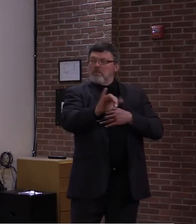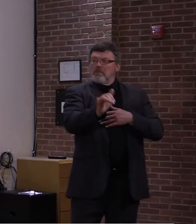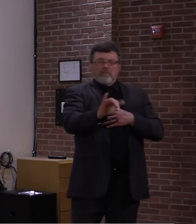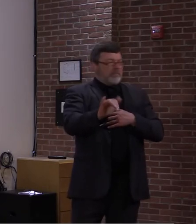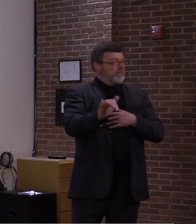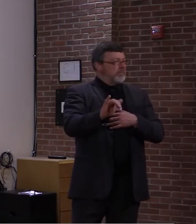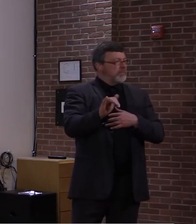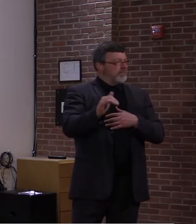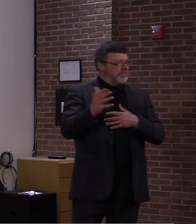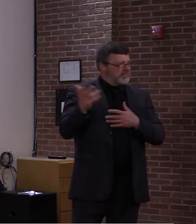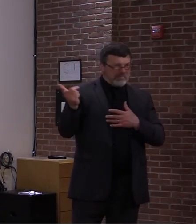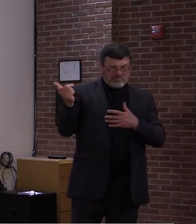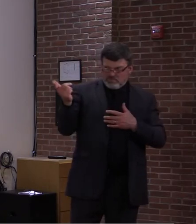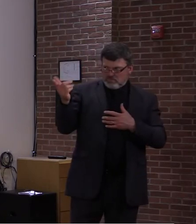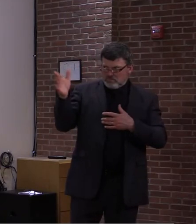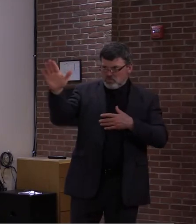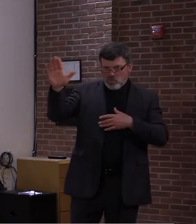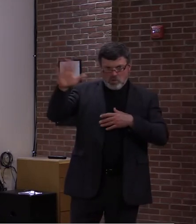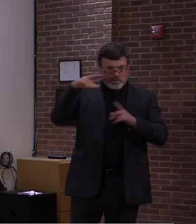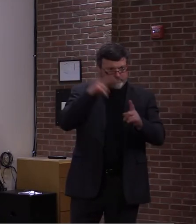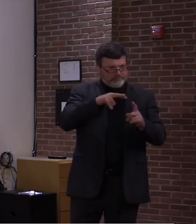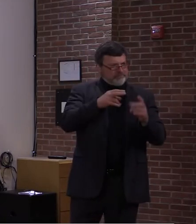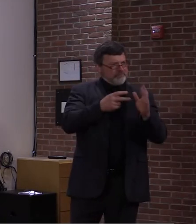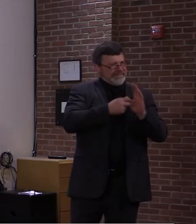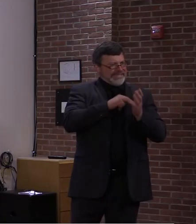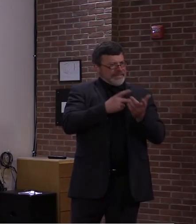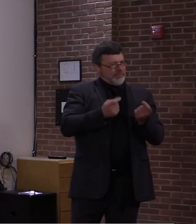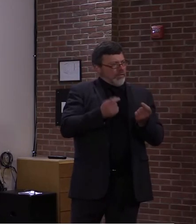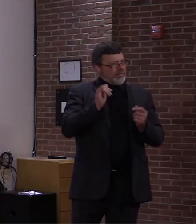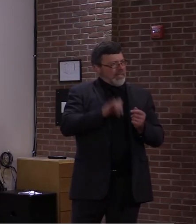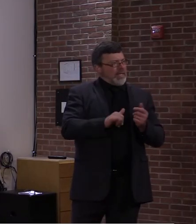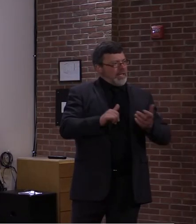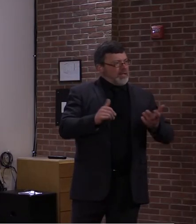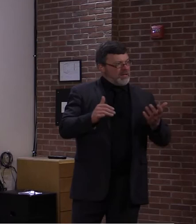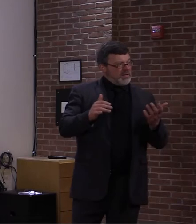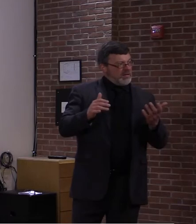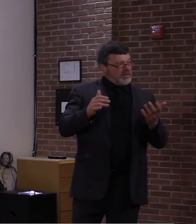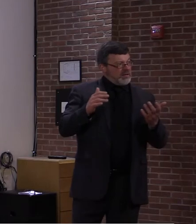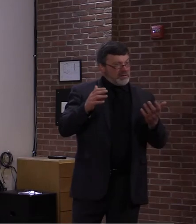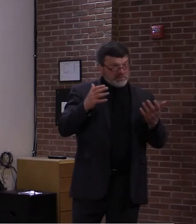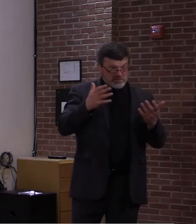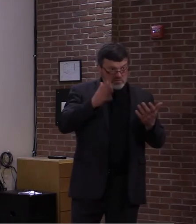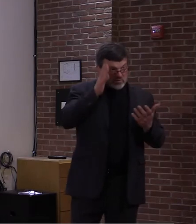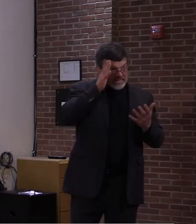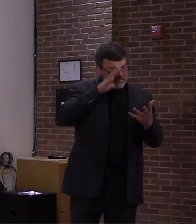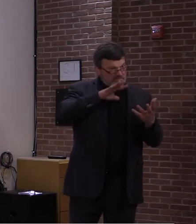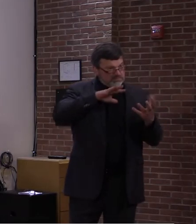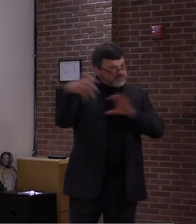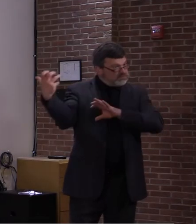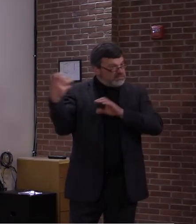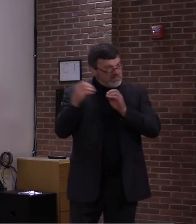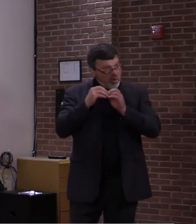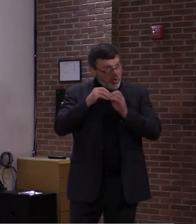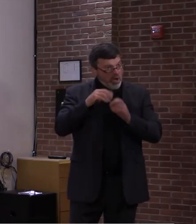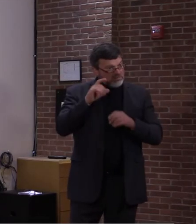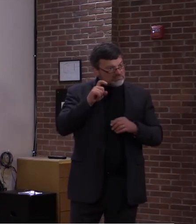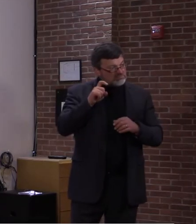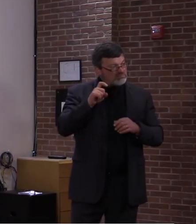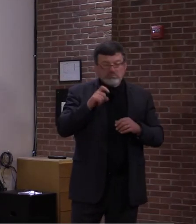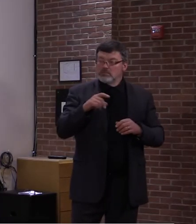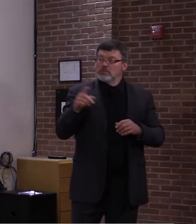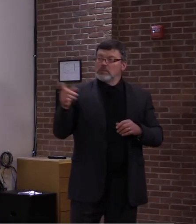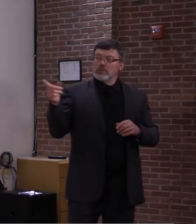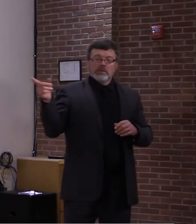Does that indicate to you that BA2 is harming or causing more severe cases in vaccinated people? That's a great